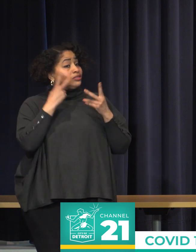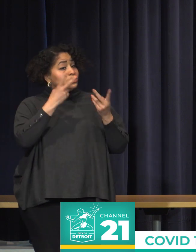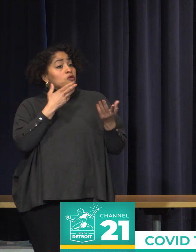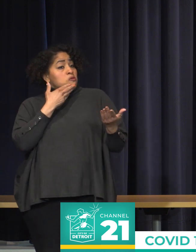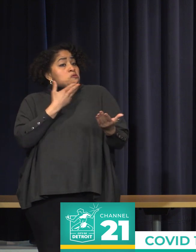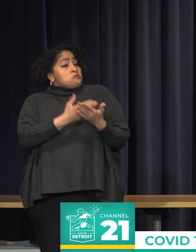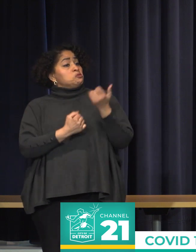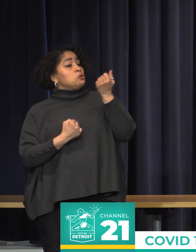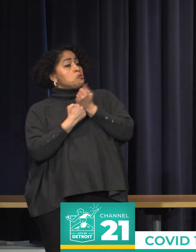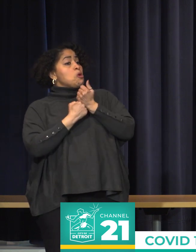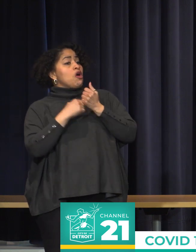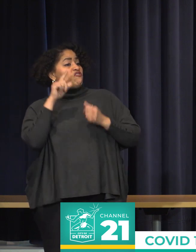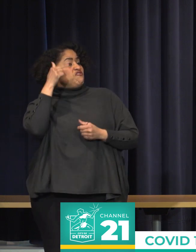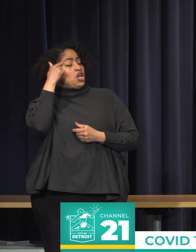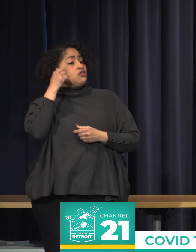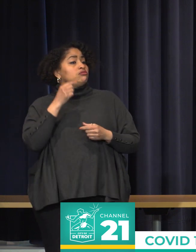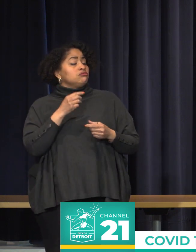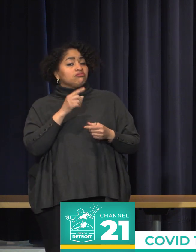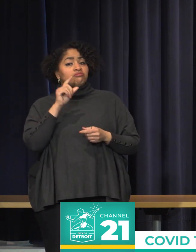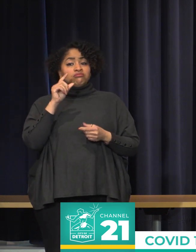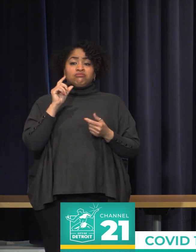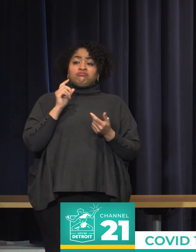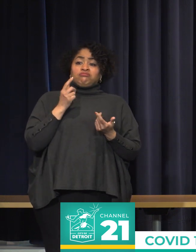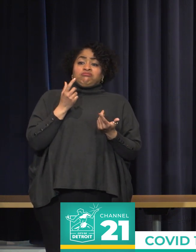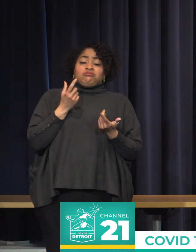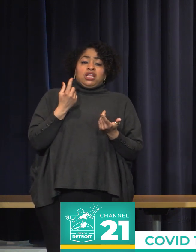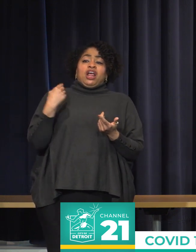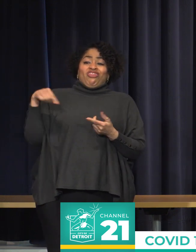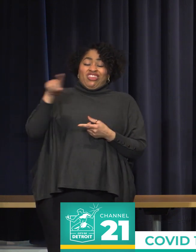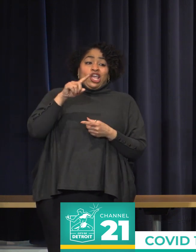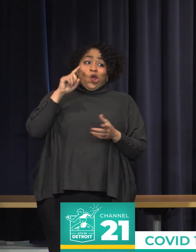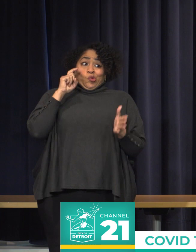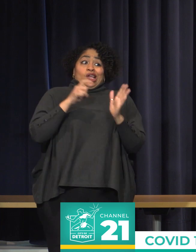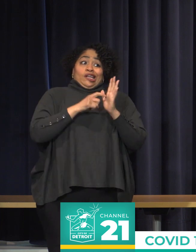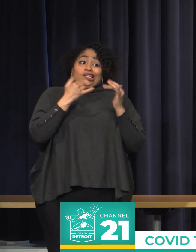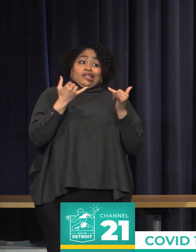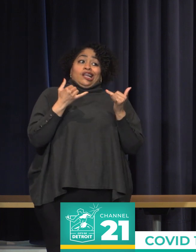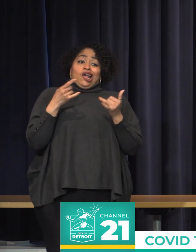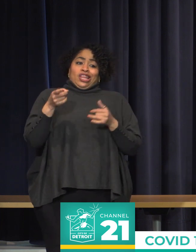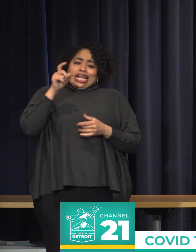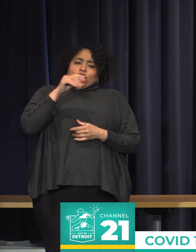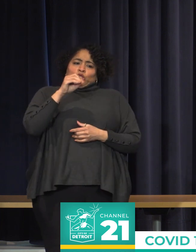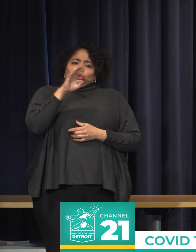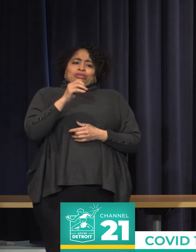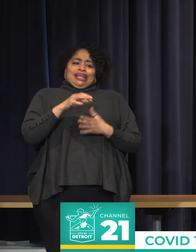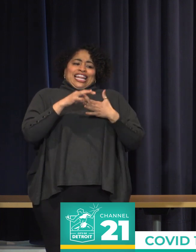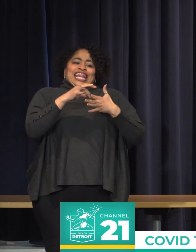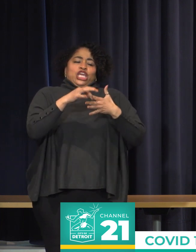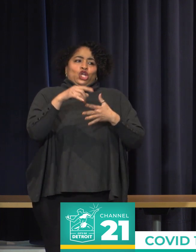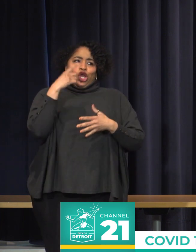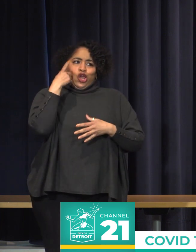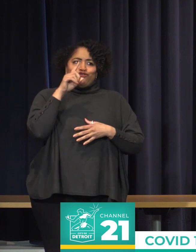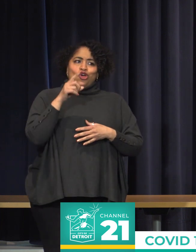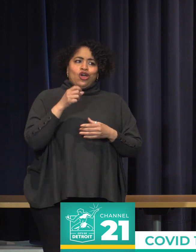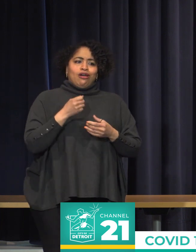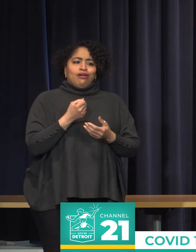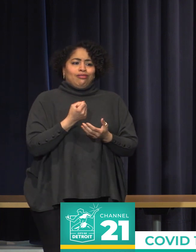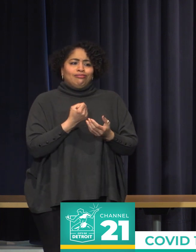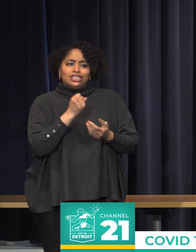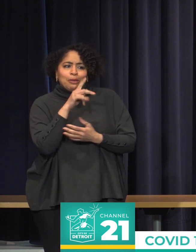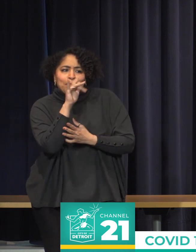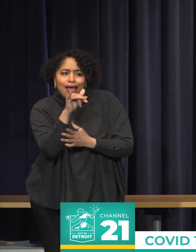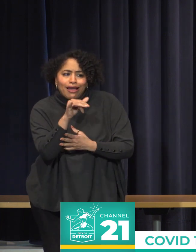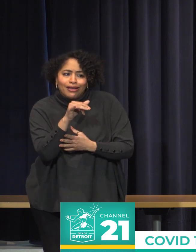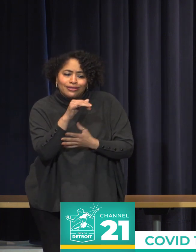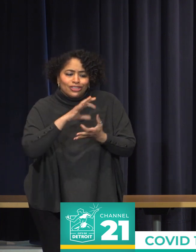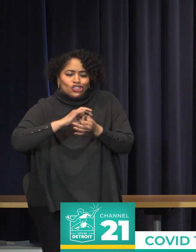I think they are growing into the role of recognizing they do need to be the leader of the supply chain for America. And if they play